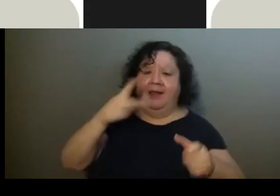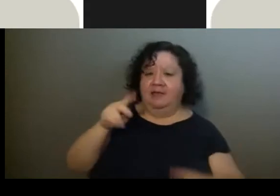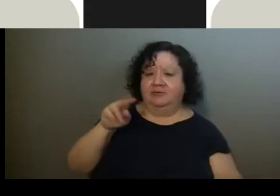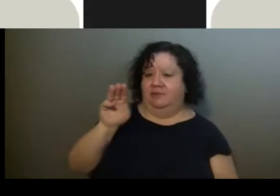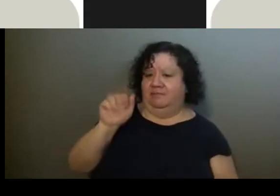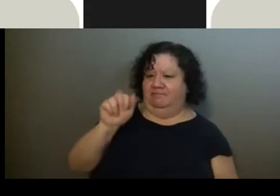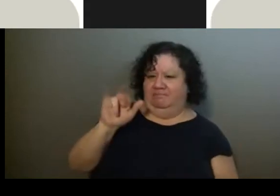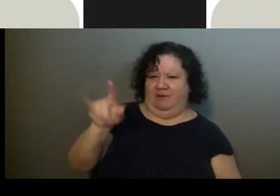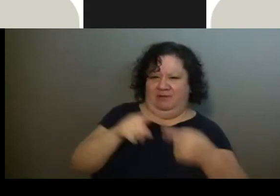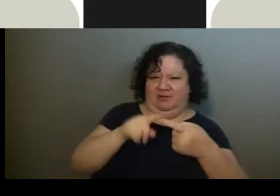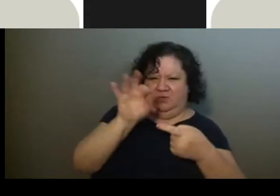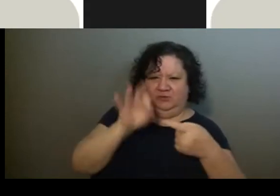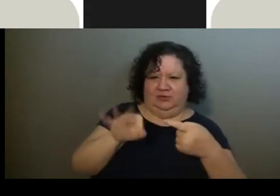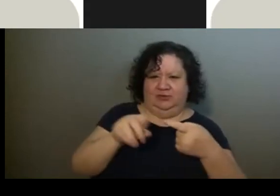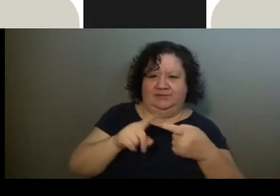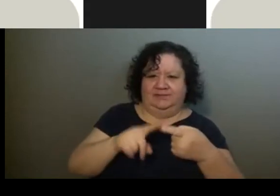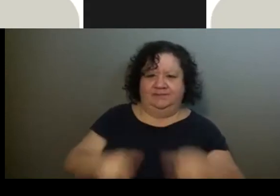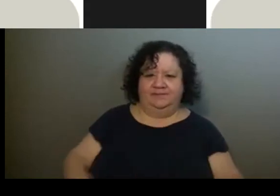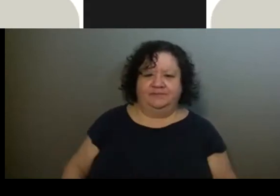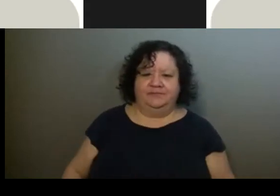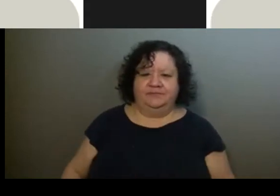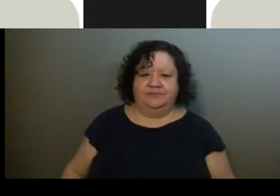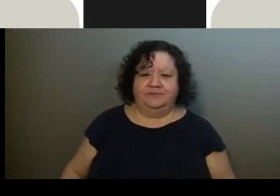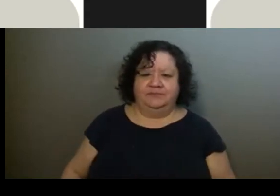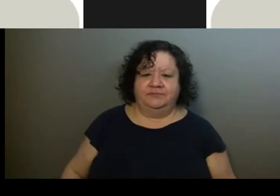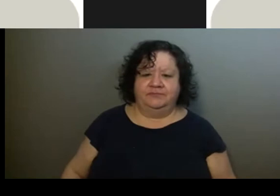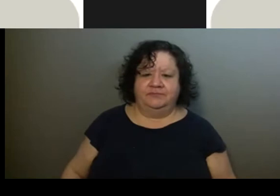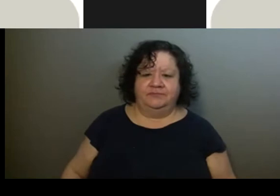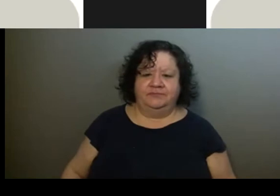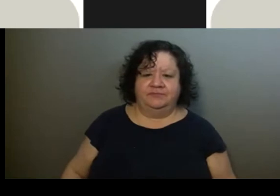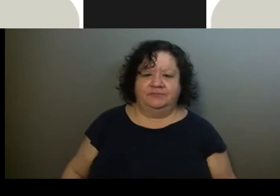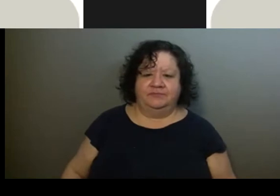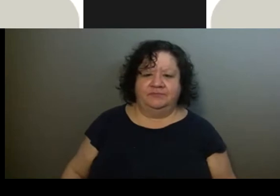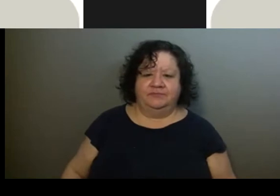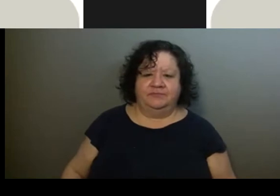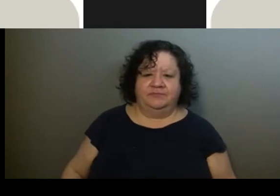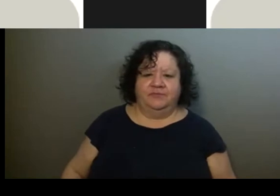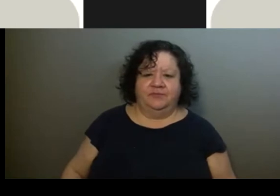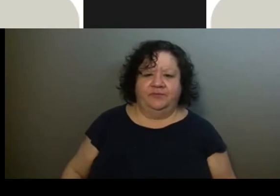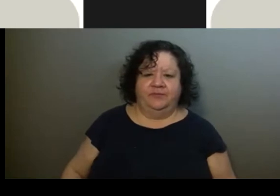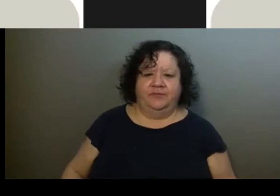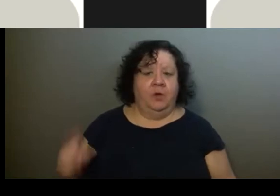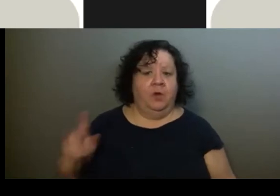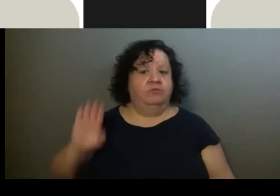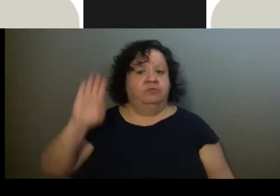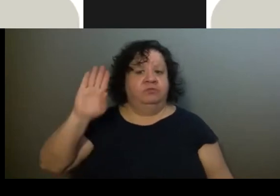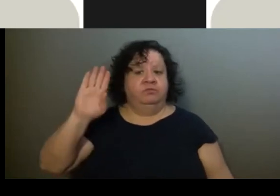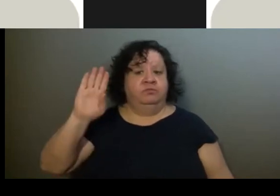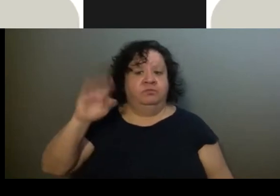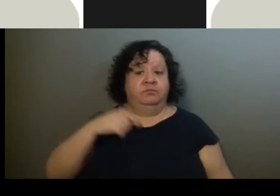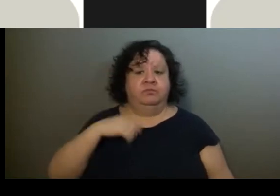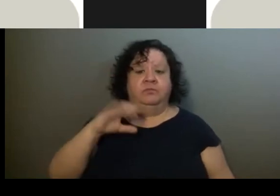either of the three questions from Mr. Barry. Yeah. Charudat here, may I respond? Please go